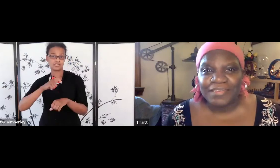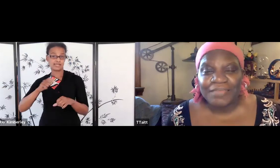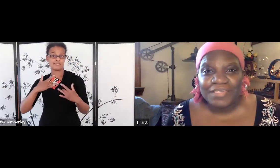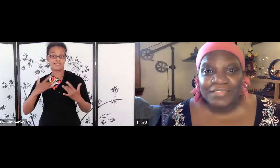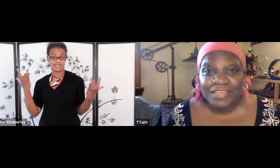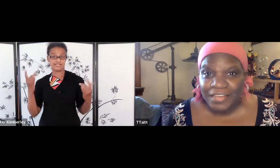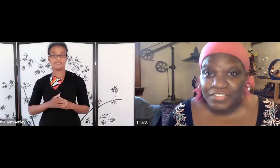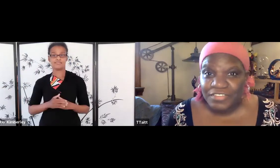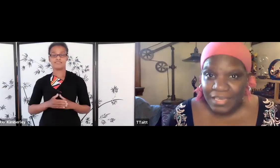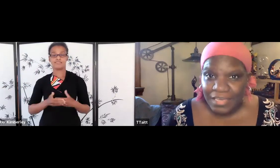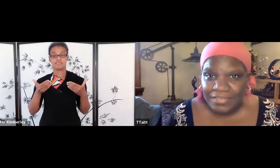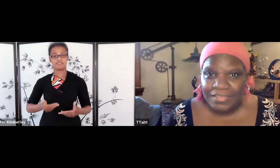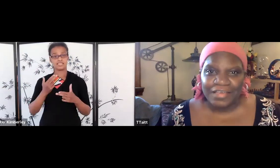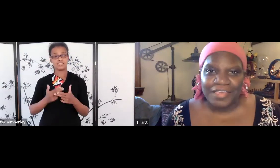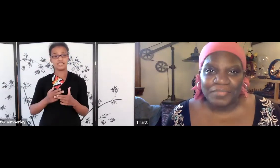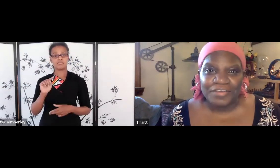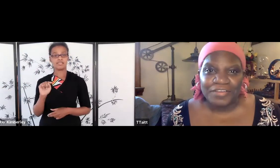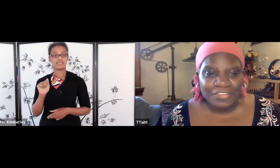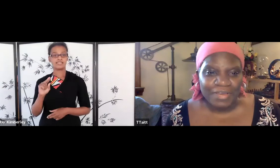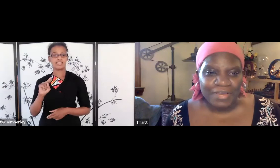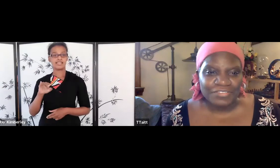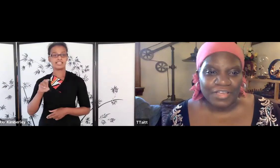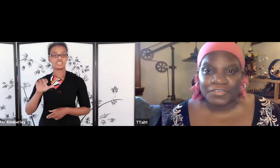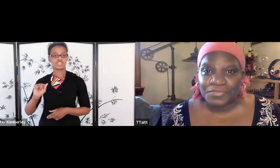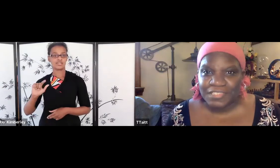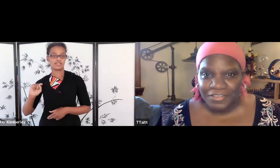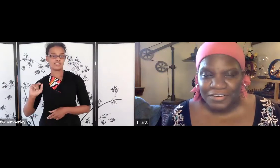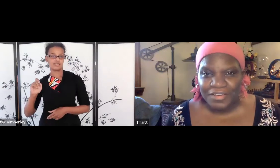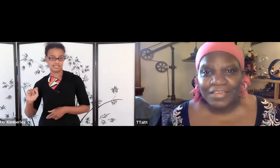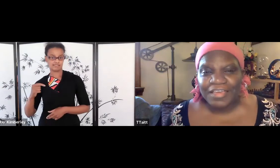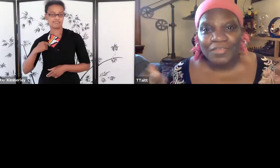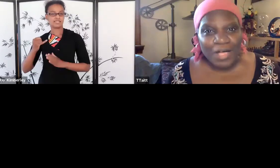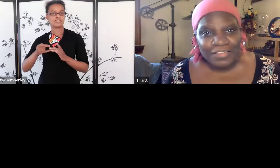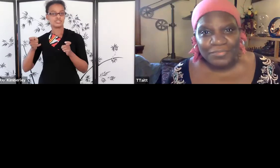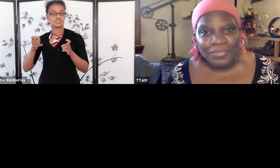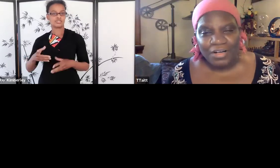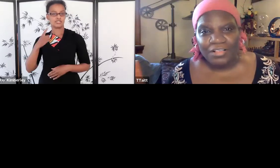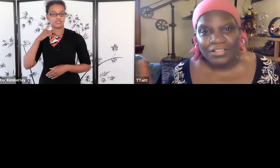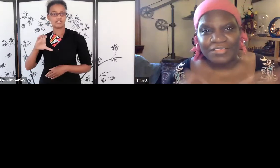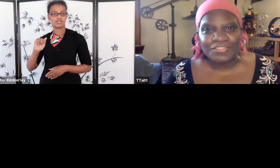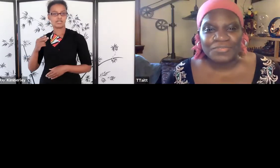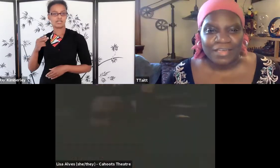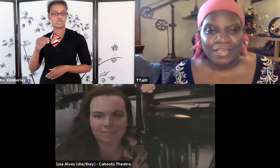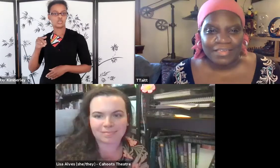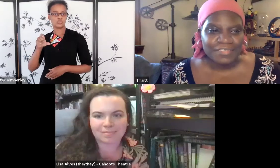name is Tanisha Tate. I am the Artistic Director of Cahoots Theatre, and welcome all to Science of the